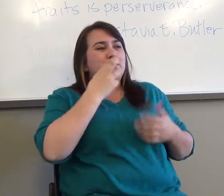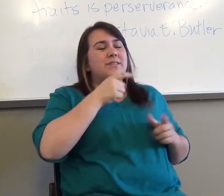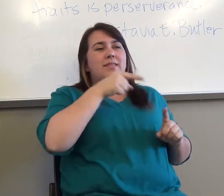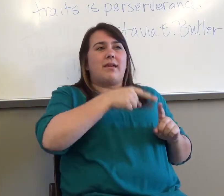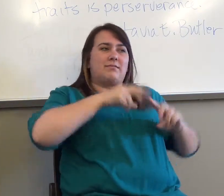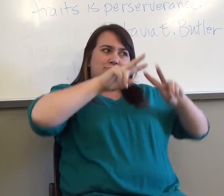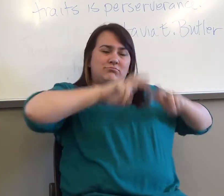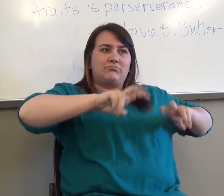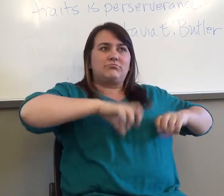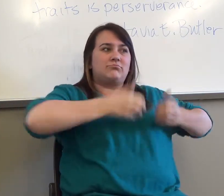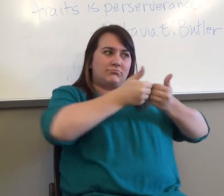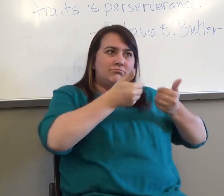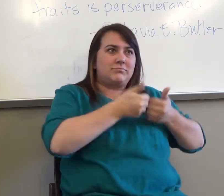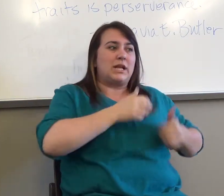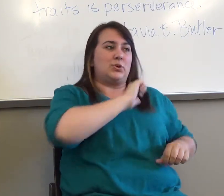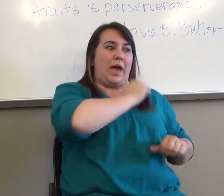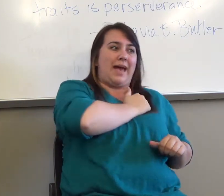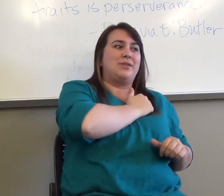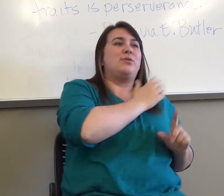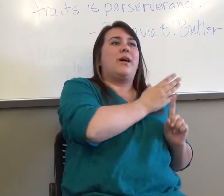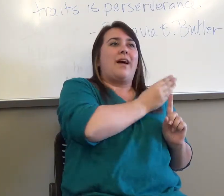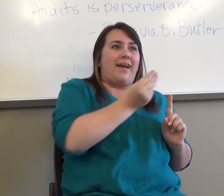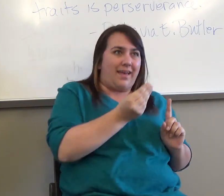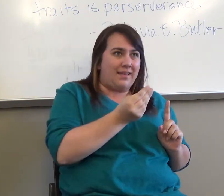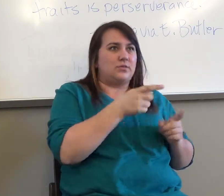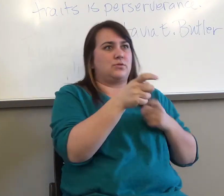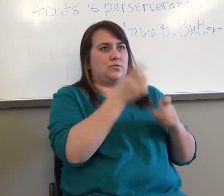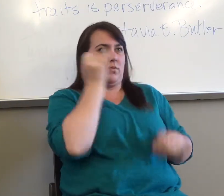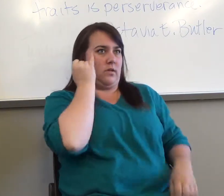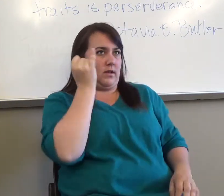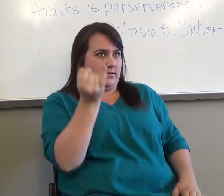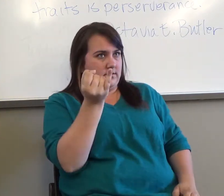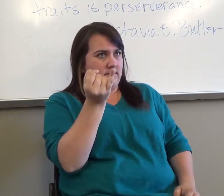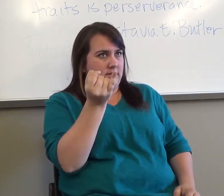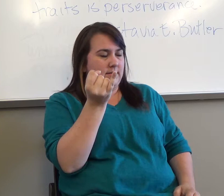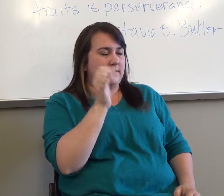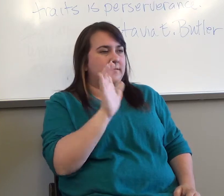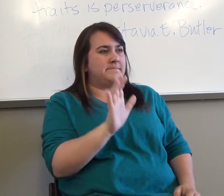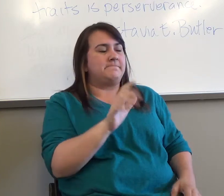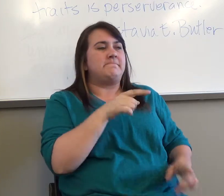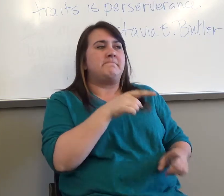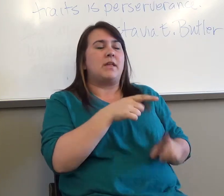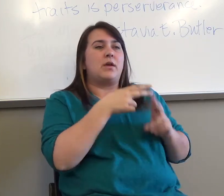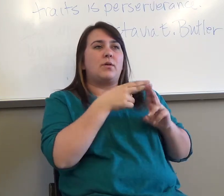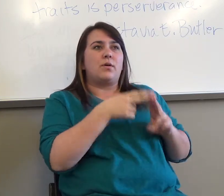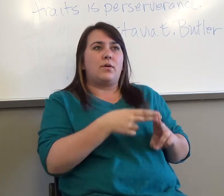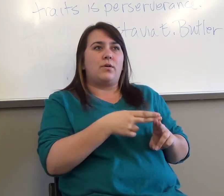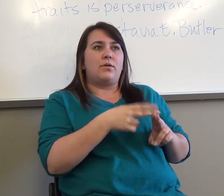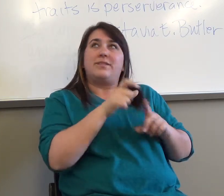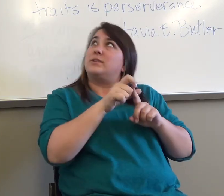into attitude and controlling idea. They're calling this word